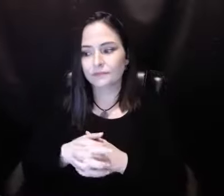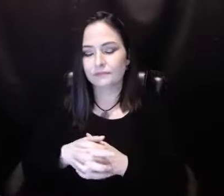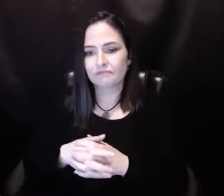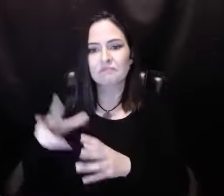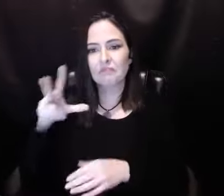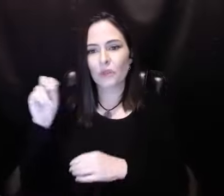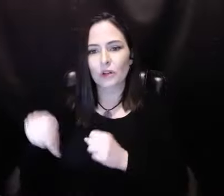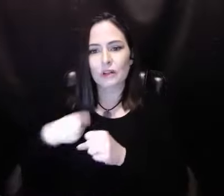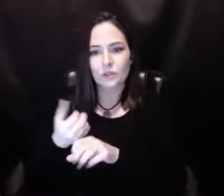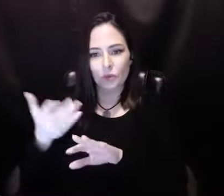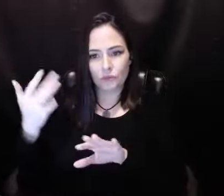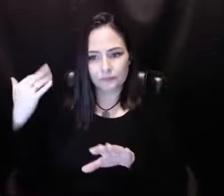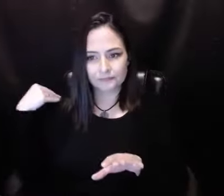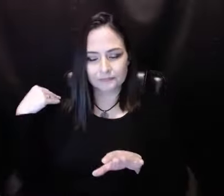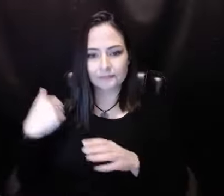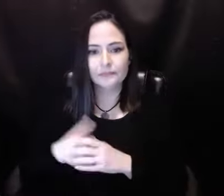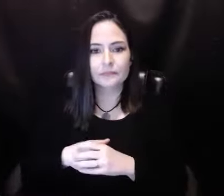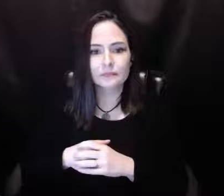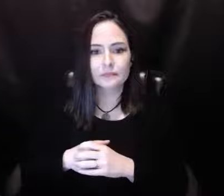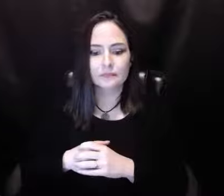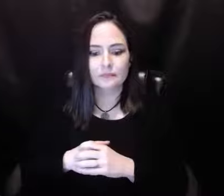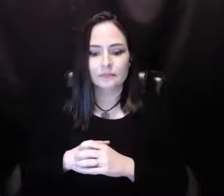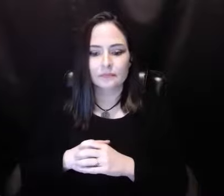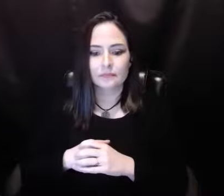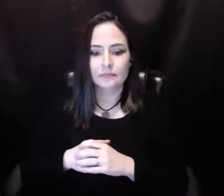I'm married to an alcoholic 30 years ago,